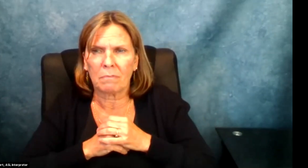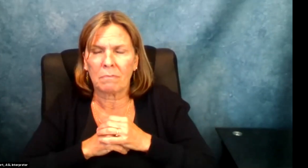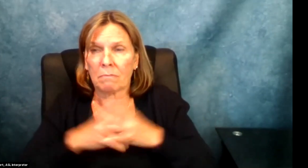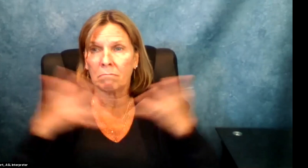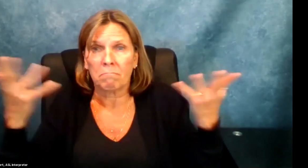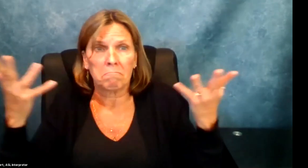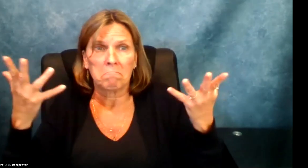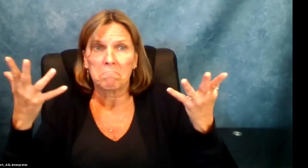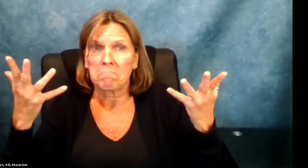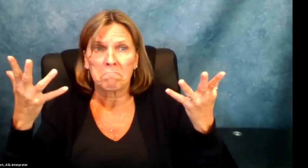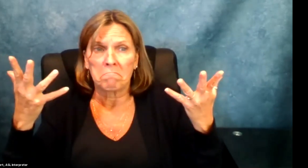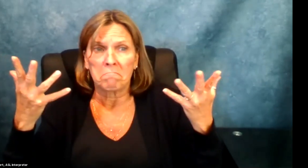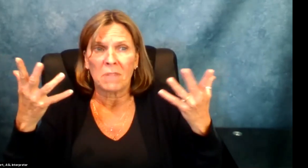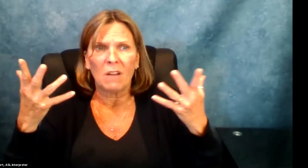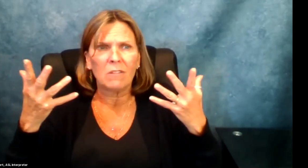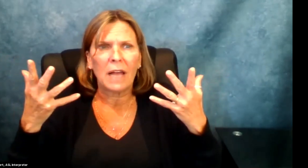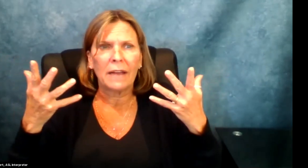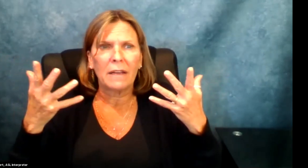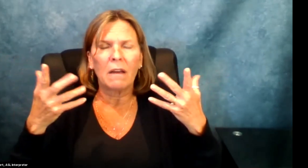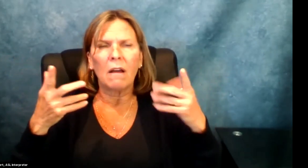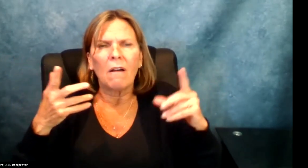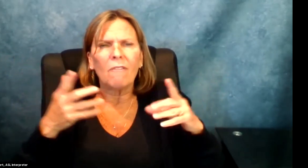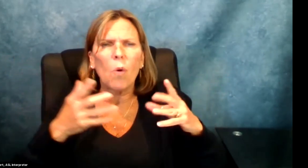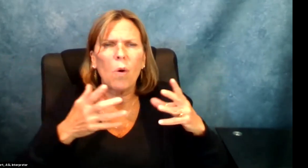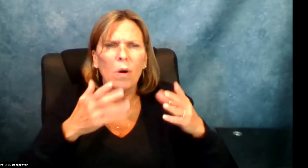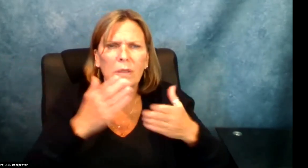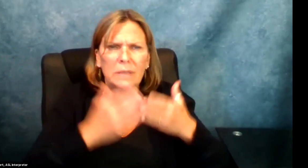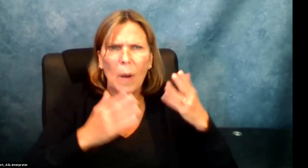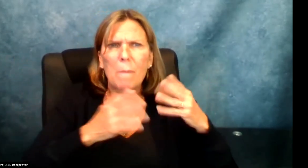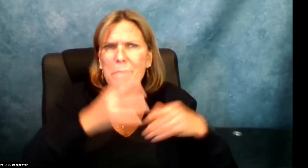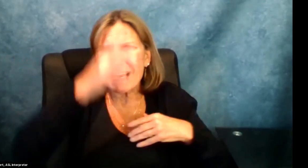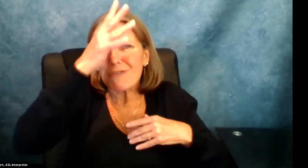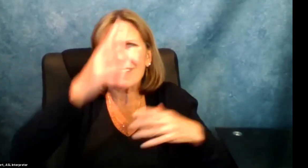line, to speak to that concern and fear?